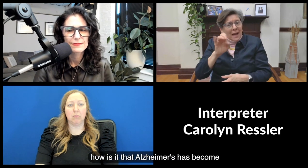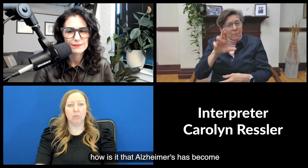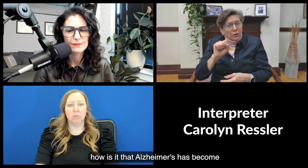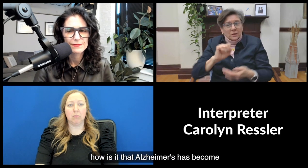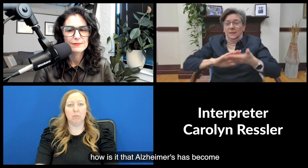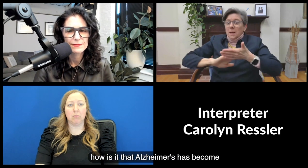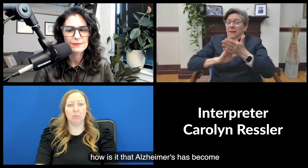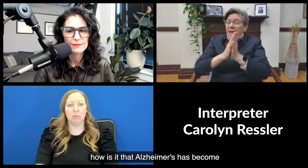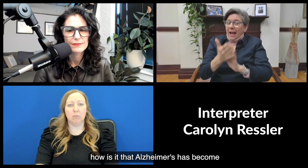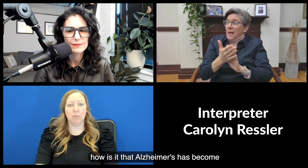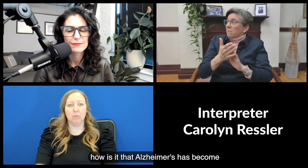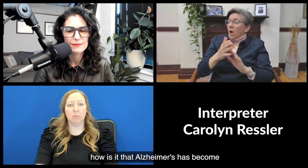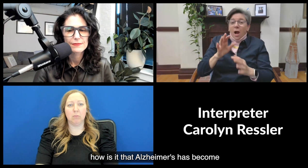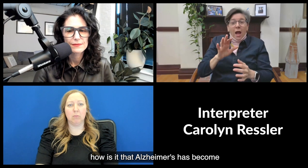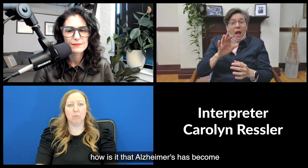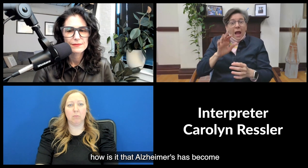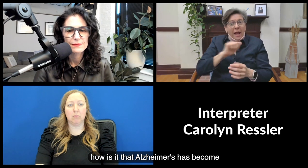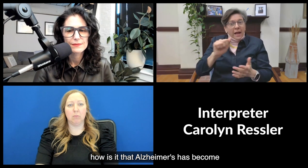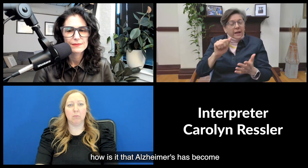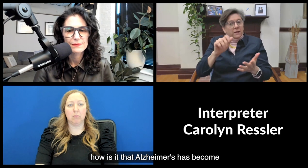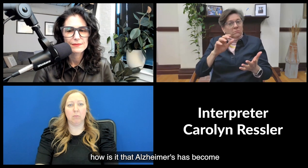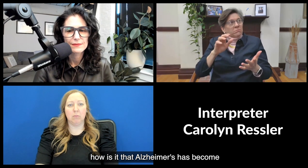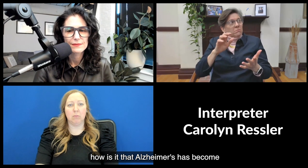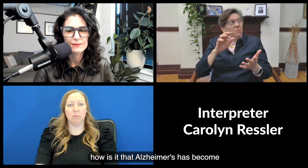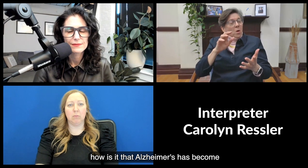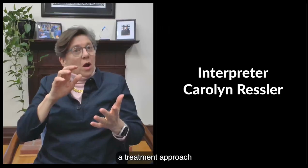So it's fascinating that how is it that Alzheimer's has become